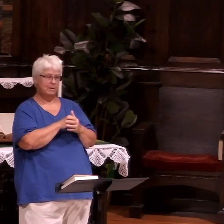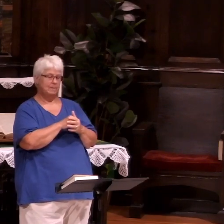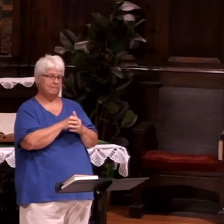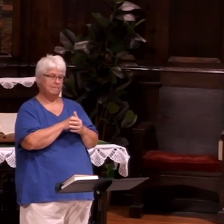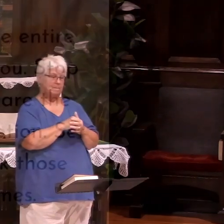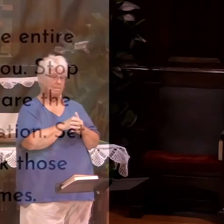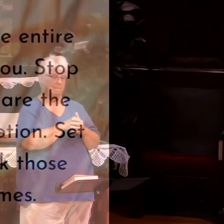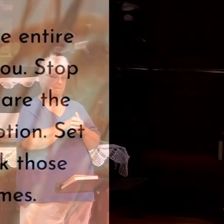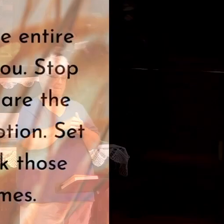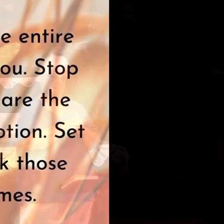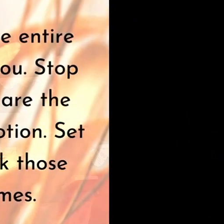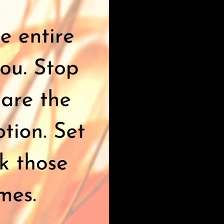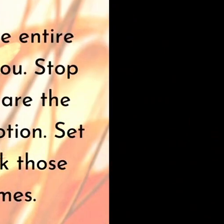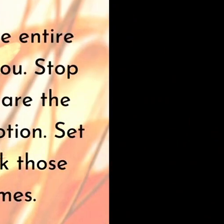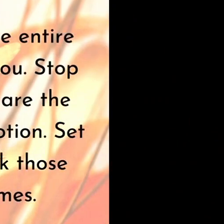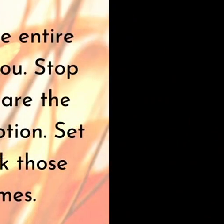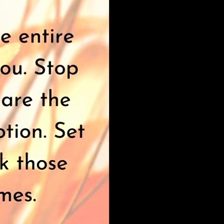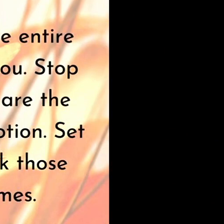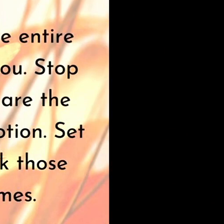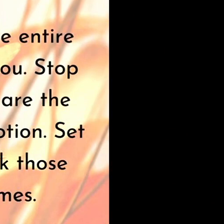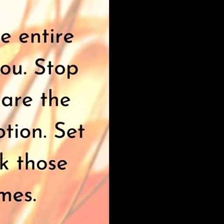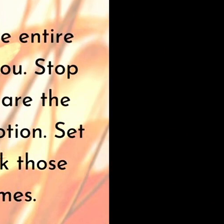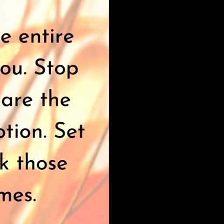world. Let's listen to it again.